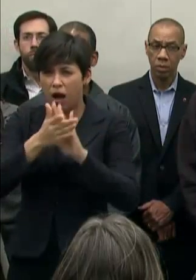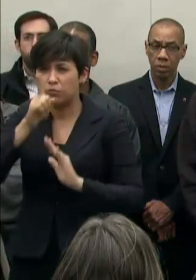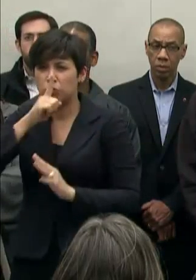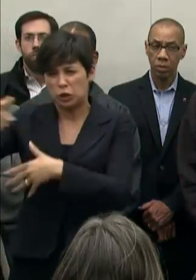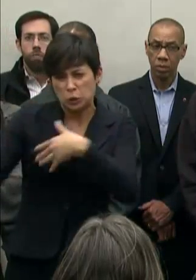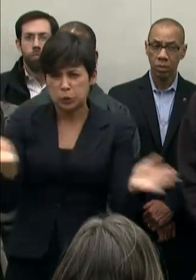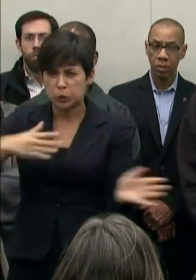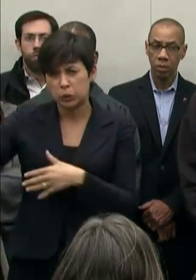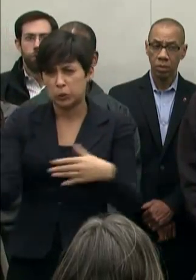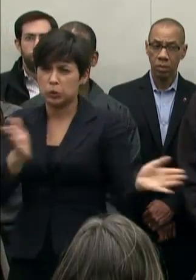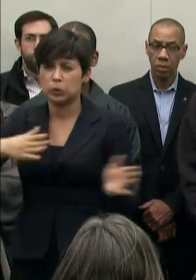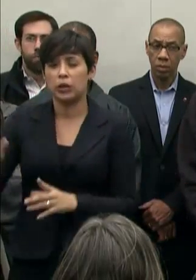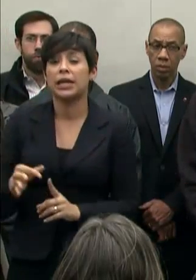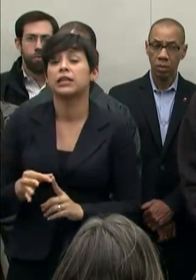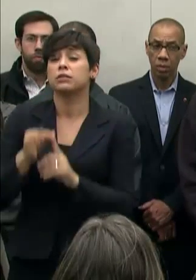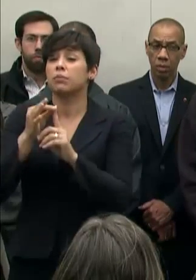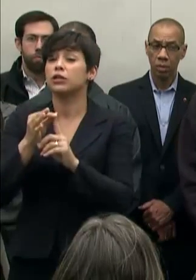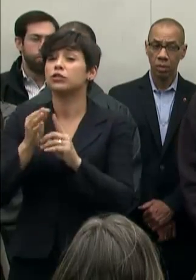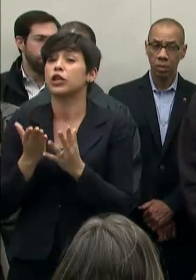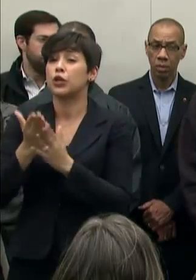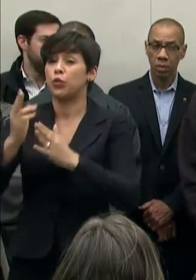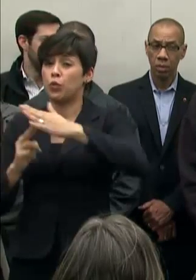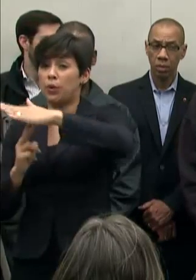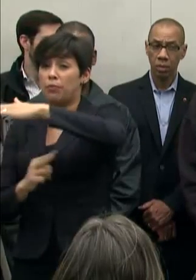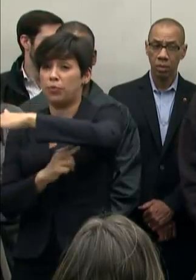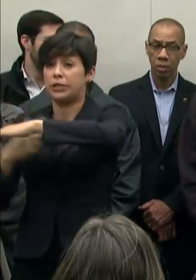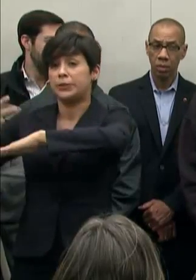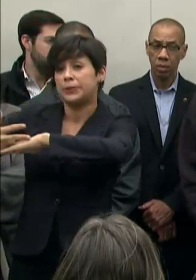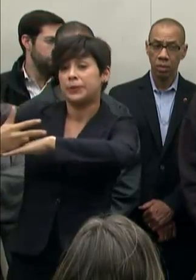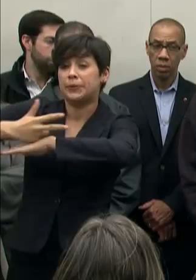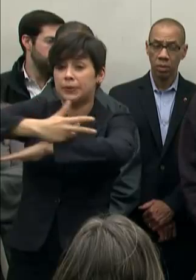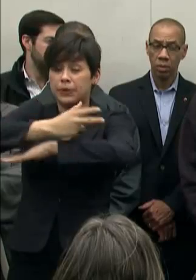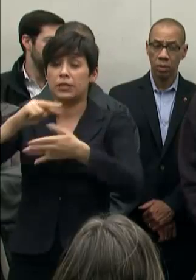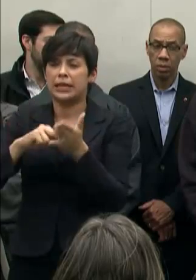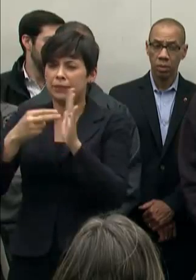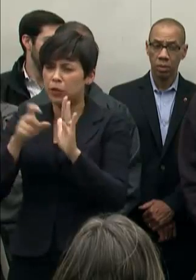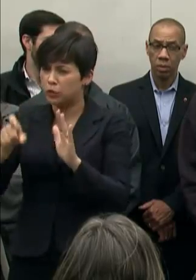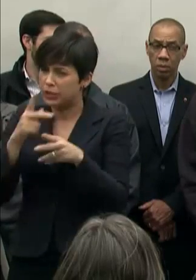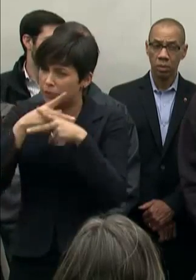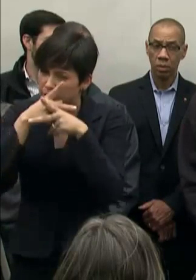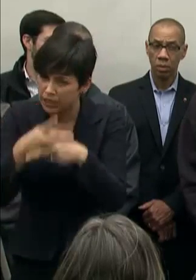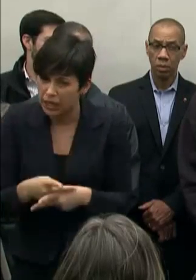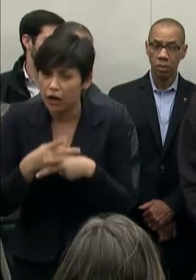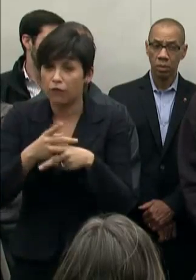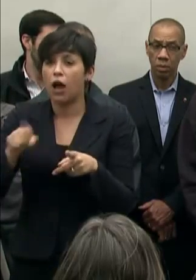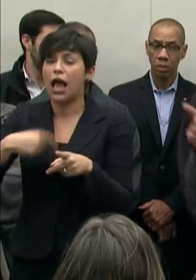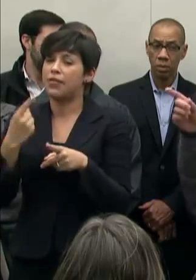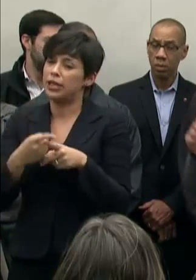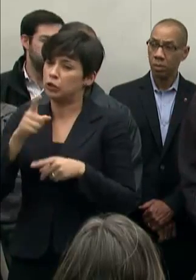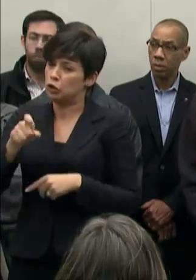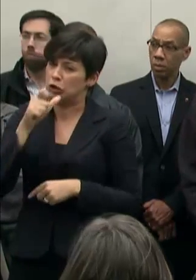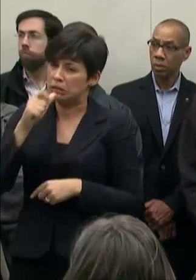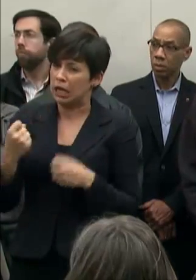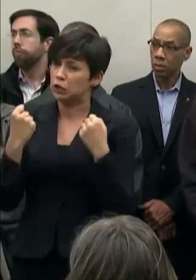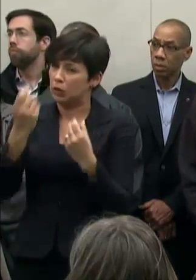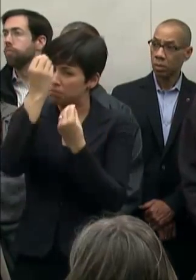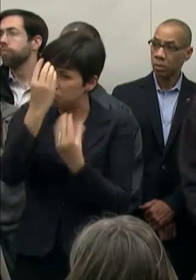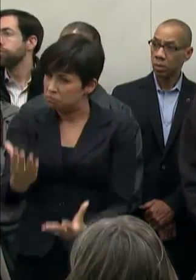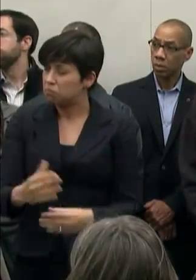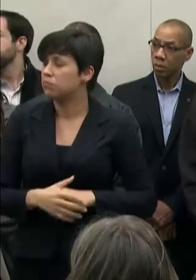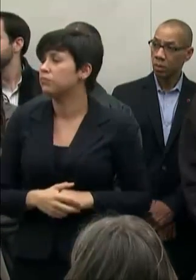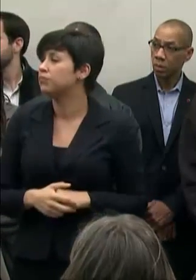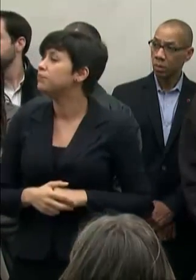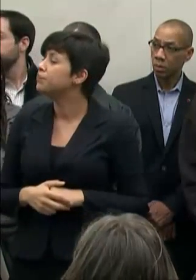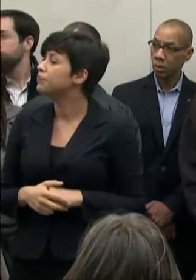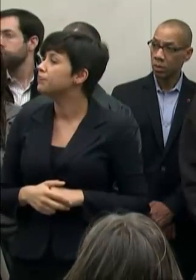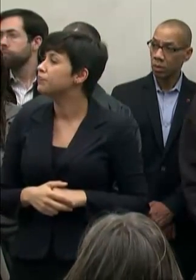high, particularly going over bridges. So you should do it with great care, and you'd be better off not driving. Yes, sir? I was just